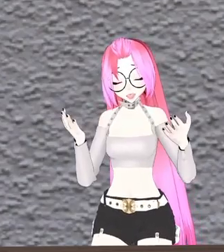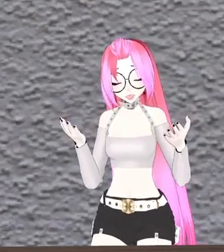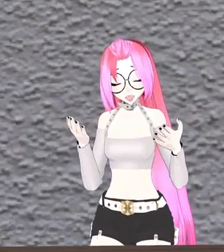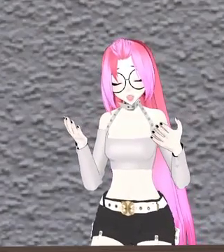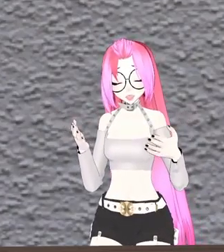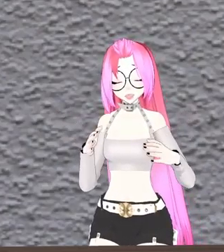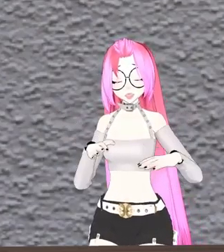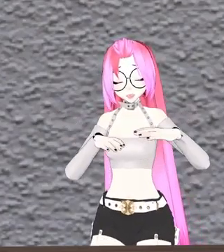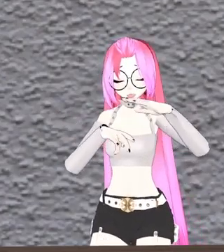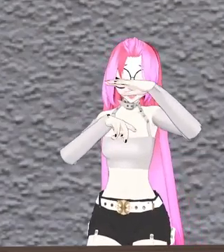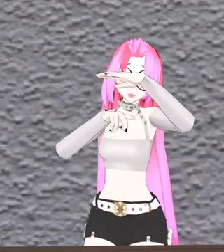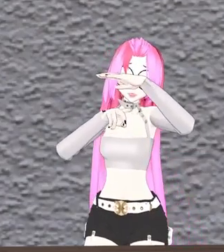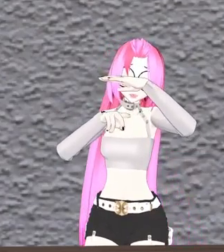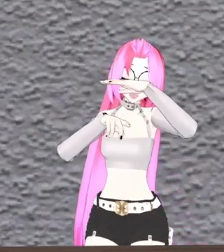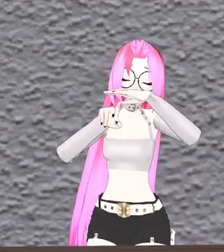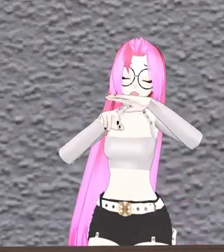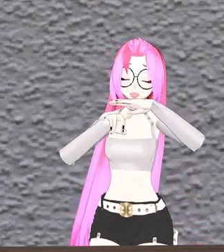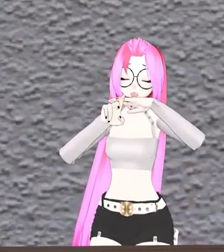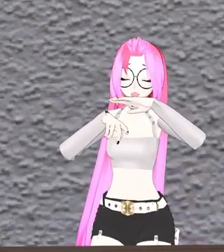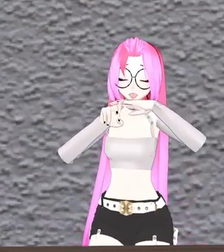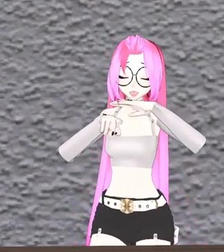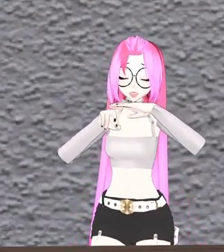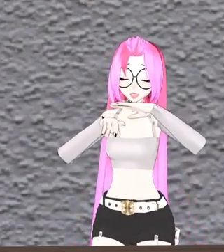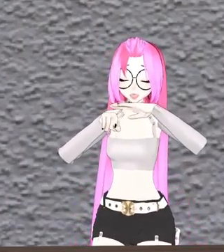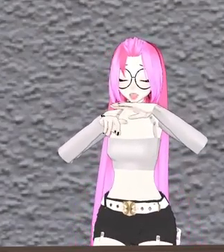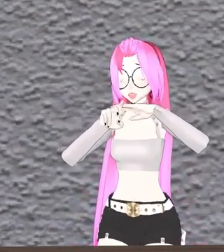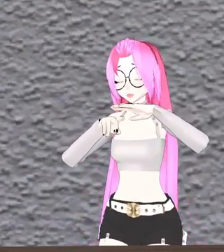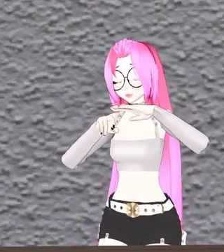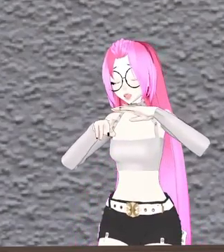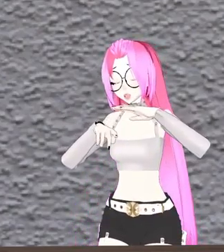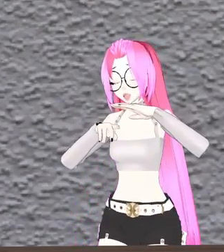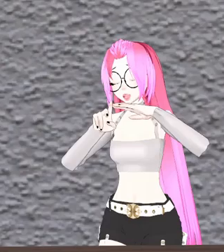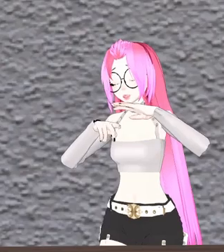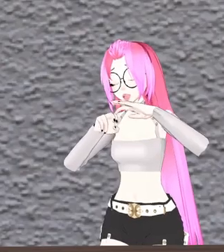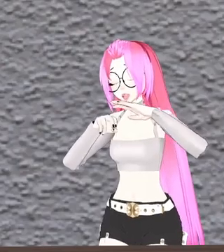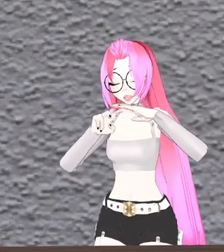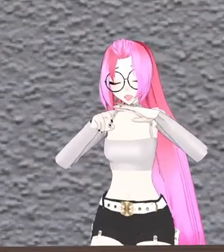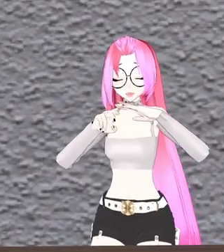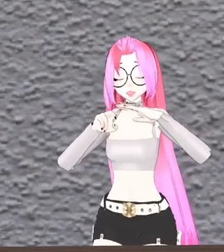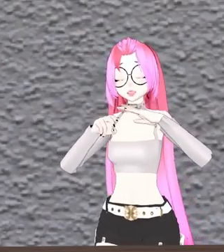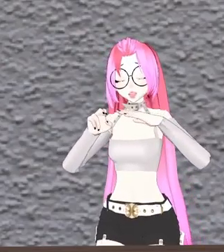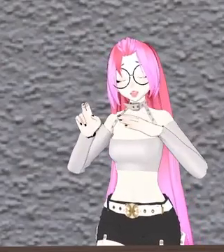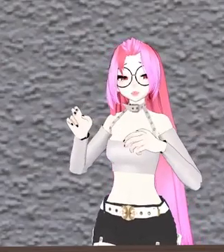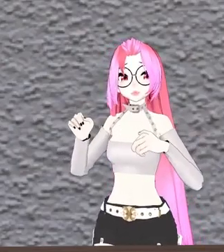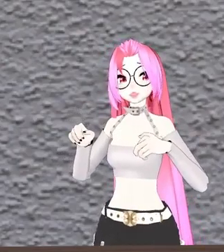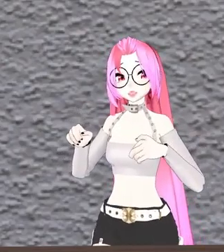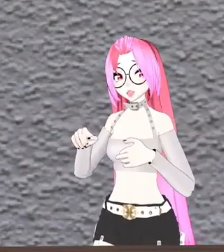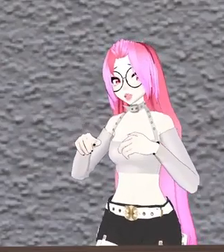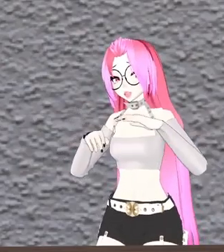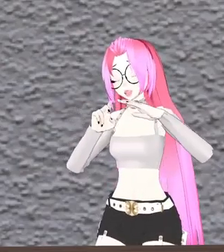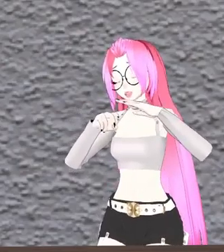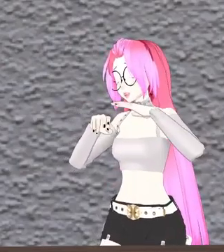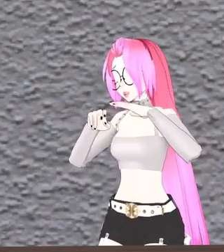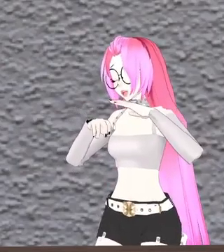And she's like, oh, what is it? And I wanted to give her a name sign of like loud talking, basically, or like yapper